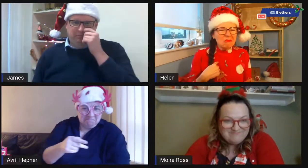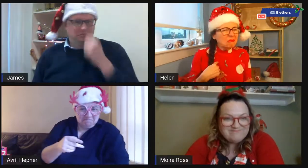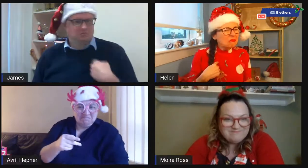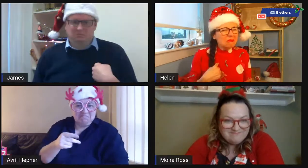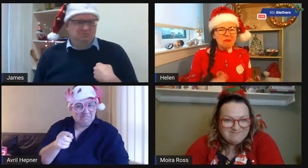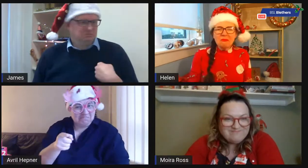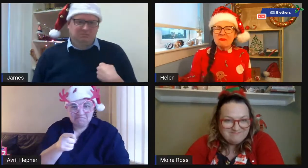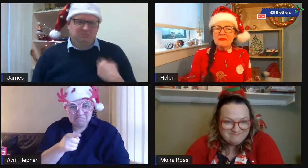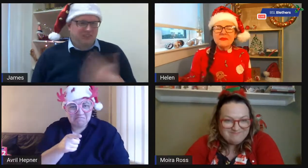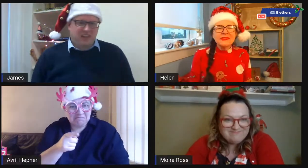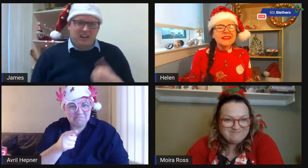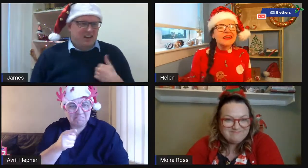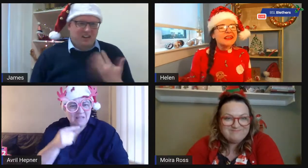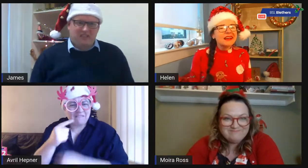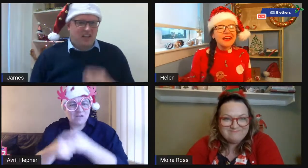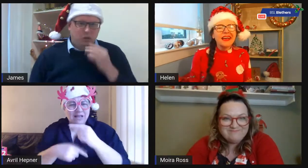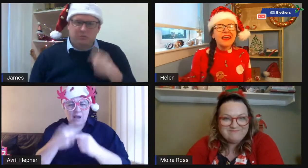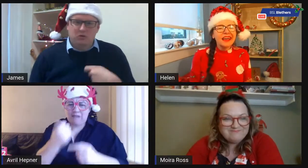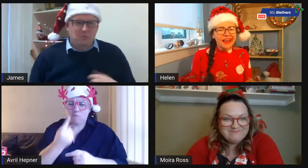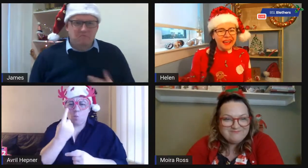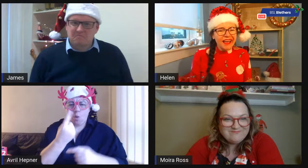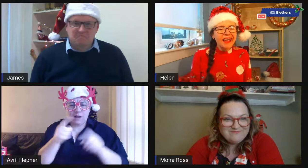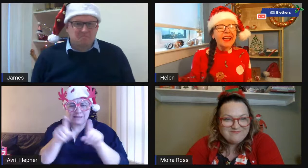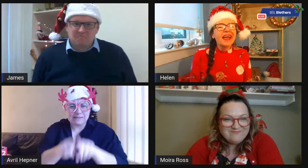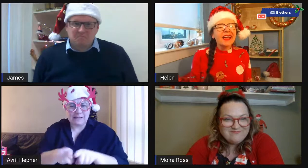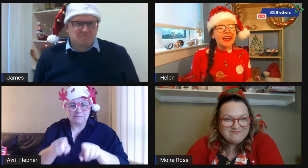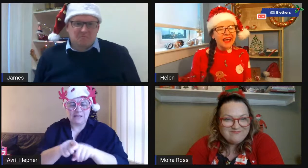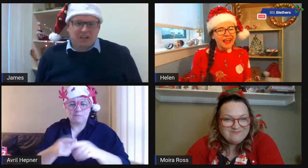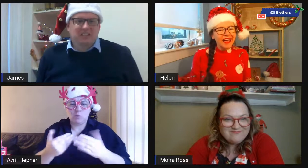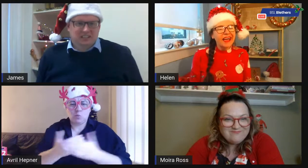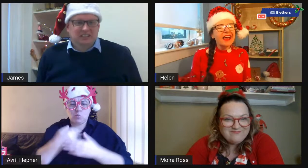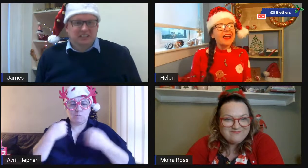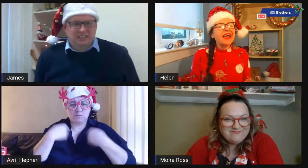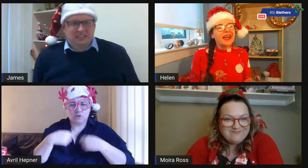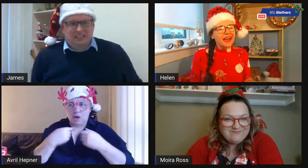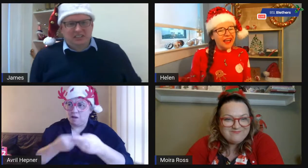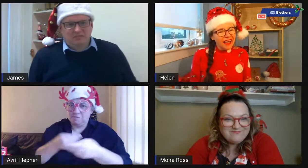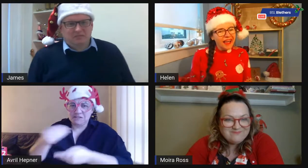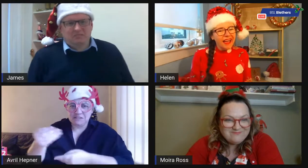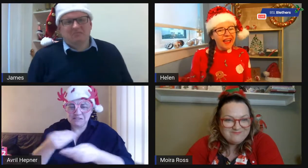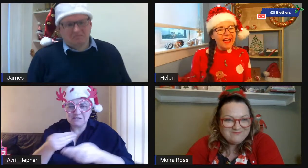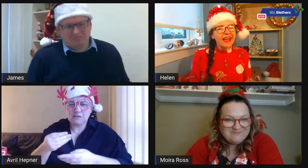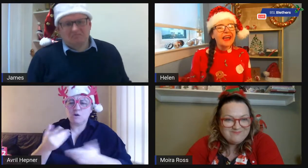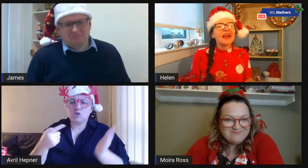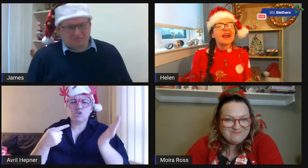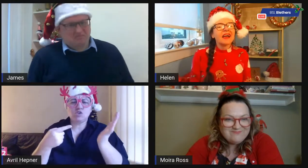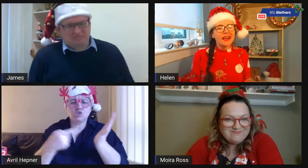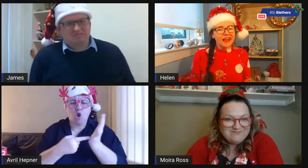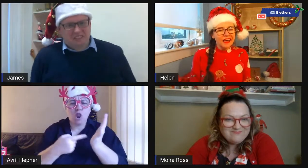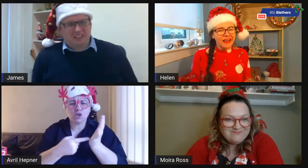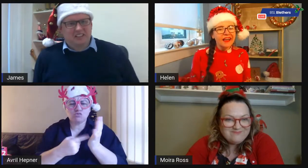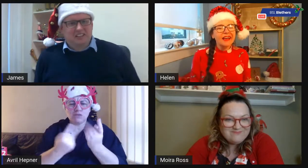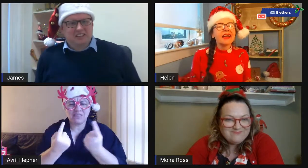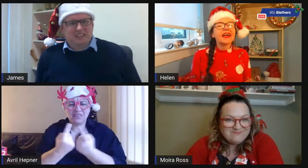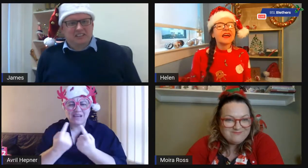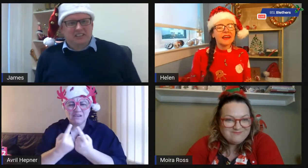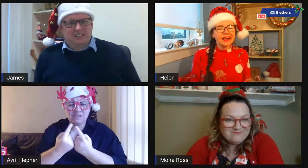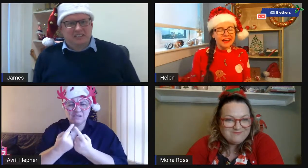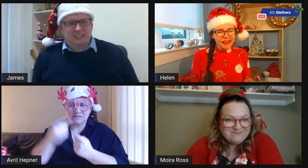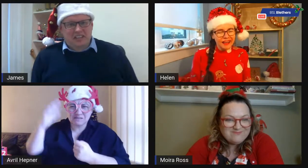Christmas? Not me. I didn't get them. Oh, yeah. New pajamas. You always got new pajamas for Christmas. And